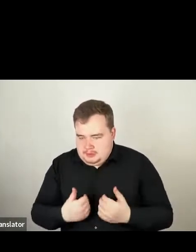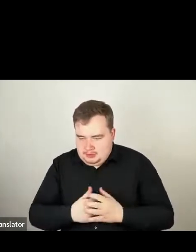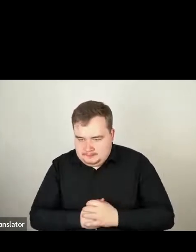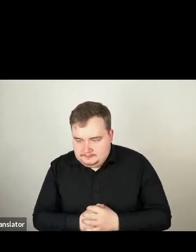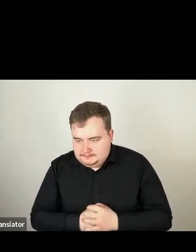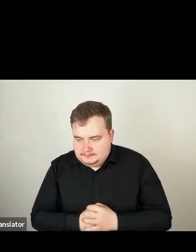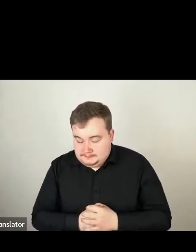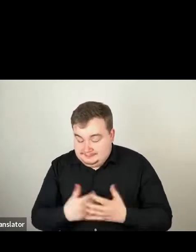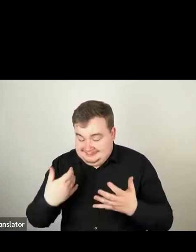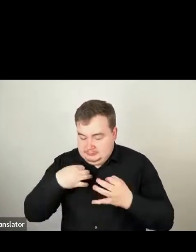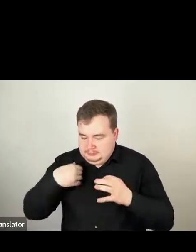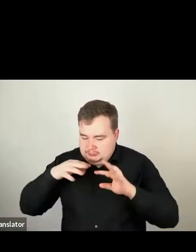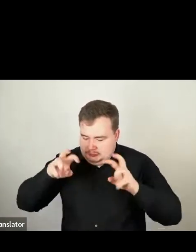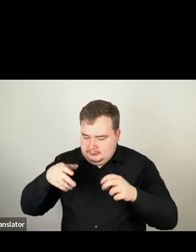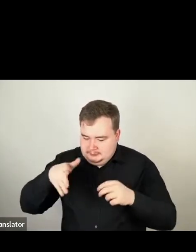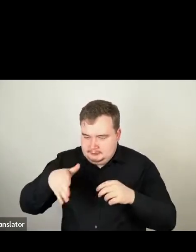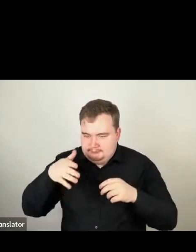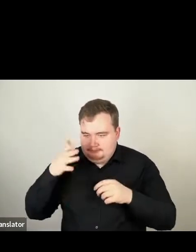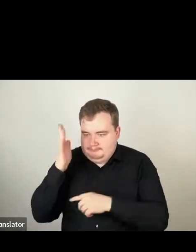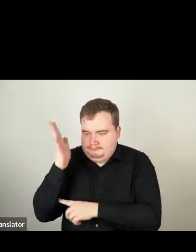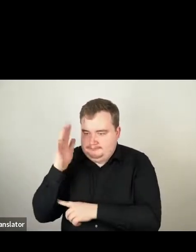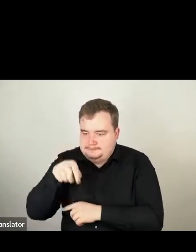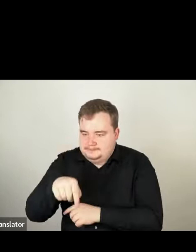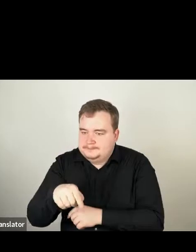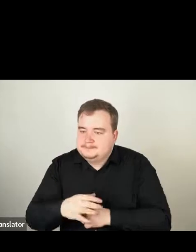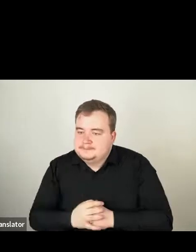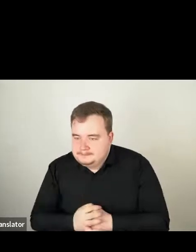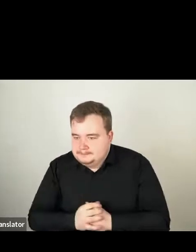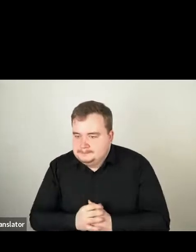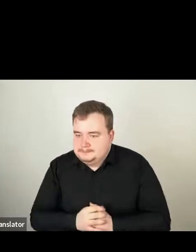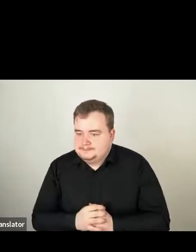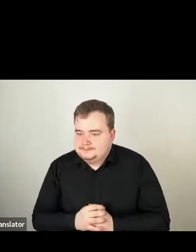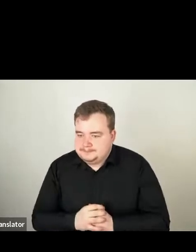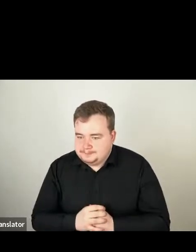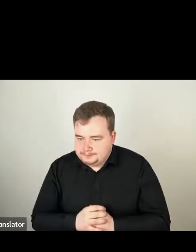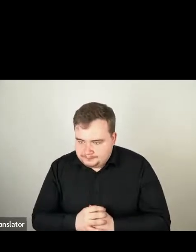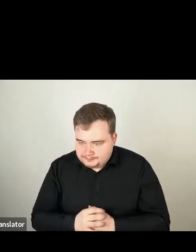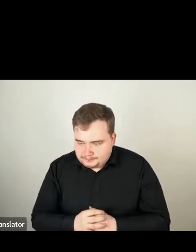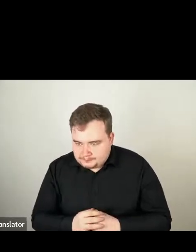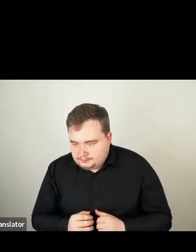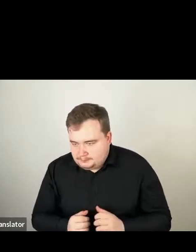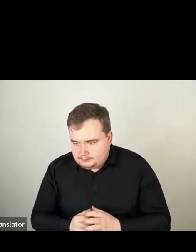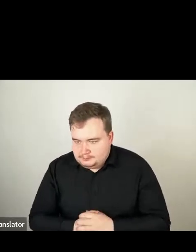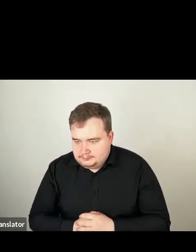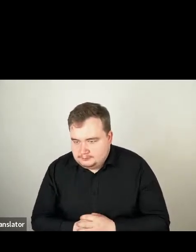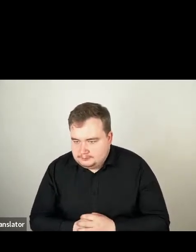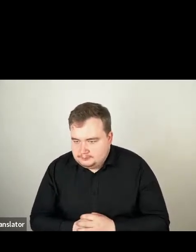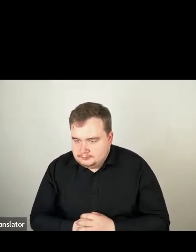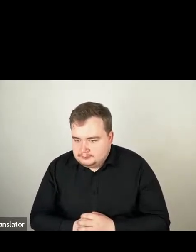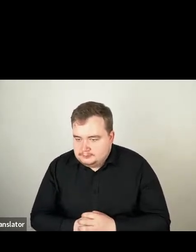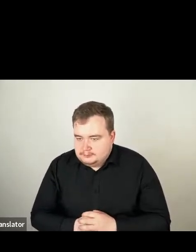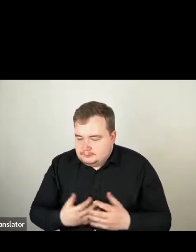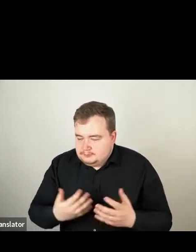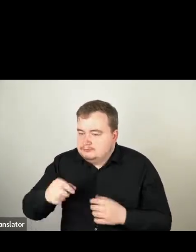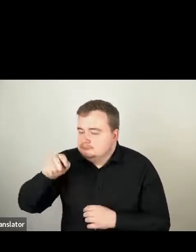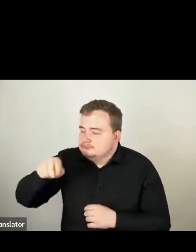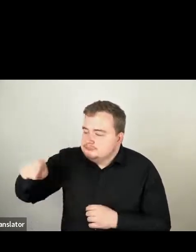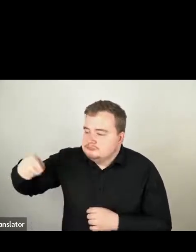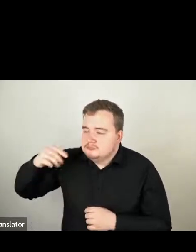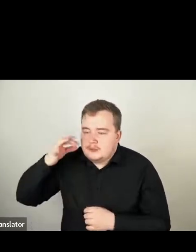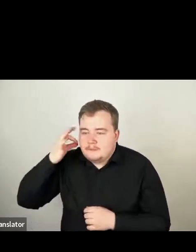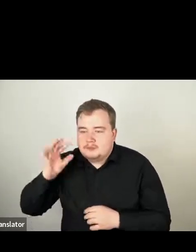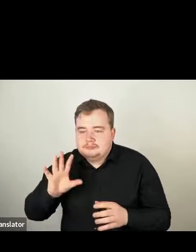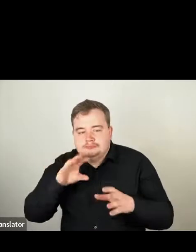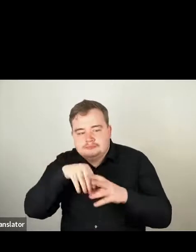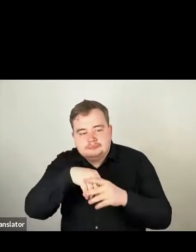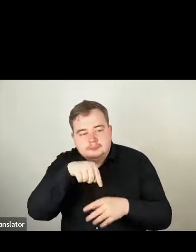We know, and Madam President mentioned it, that women have been present in parliamentary chambers across modern